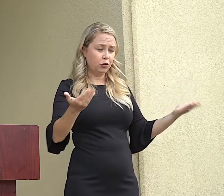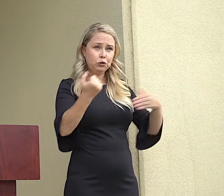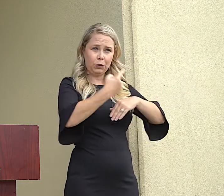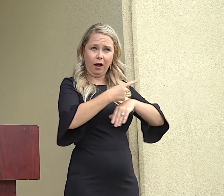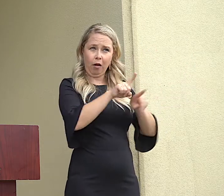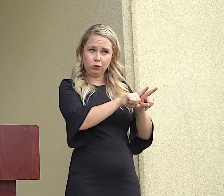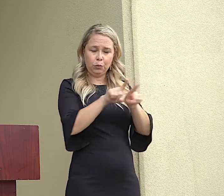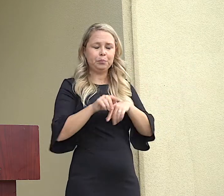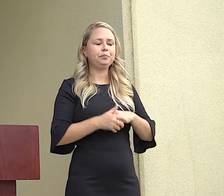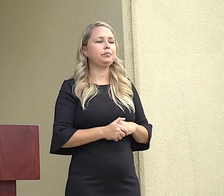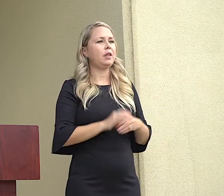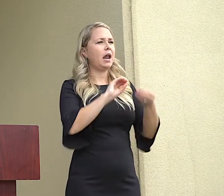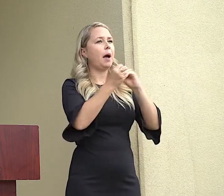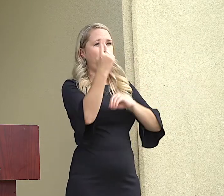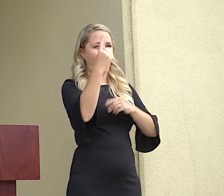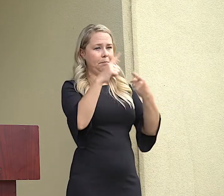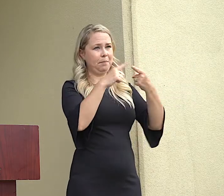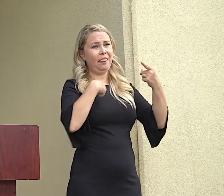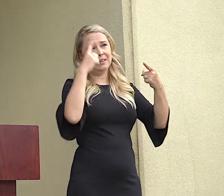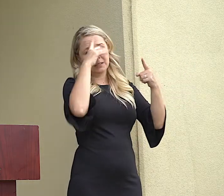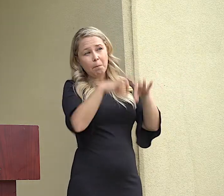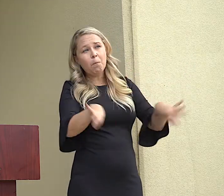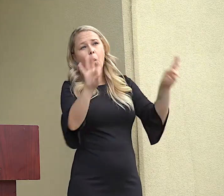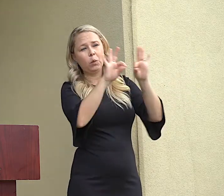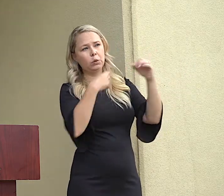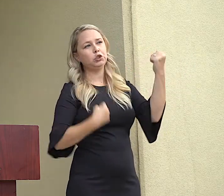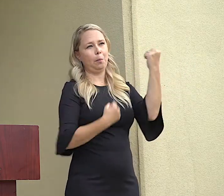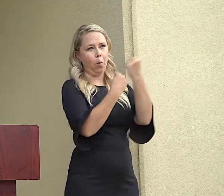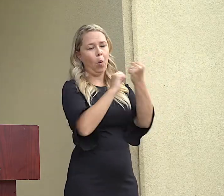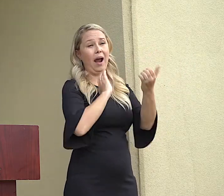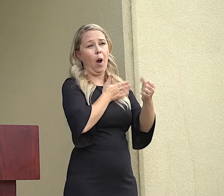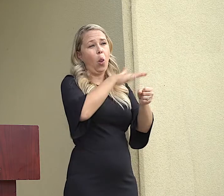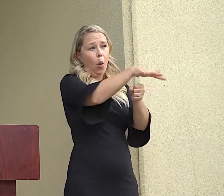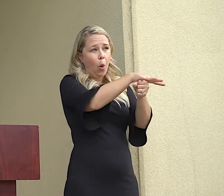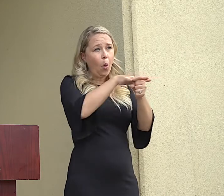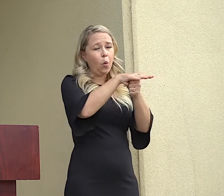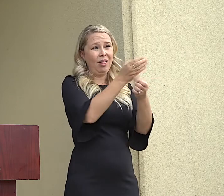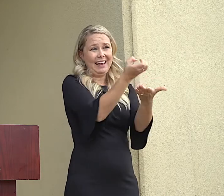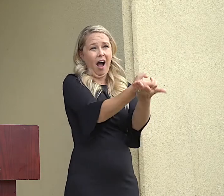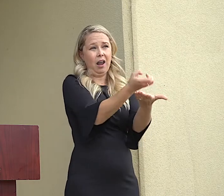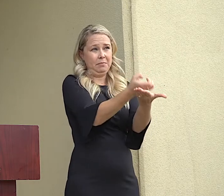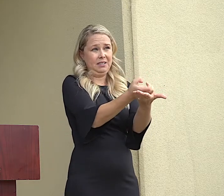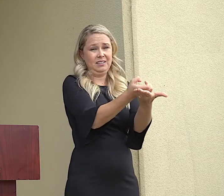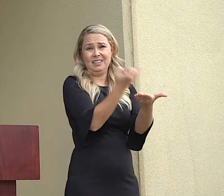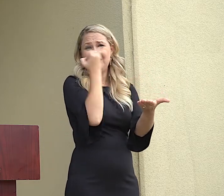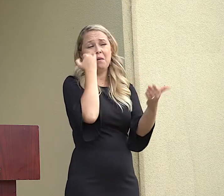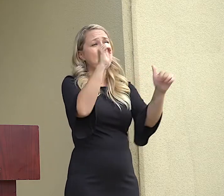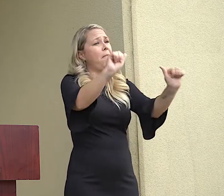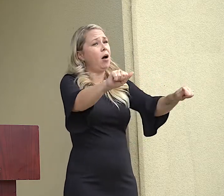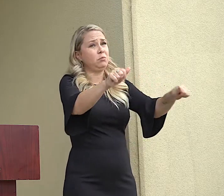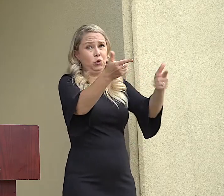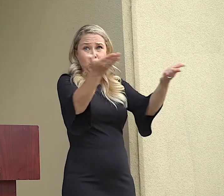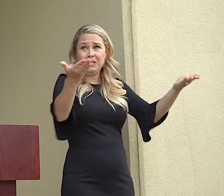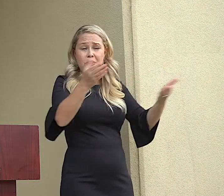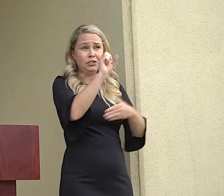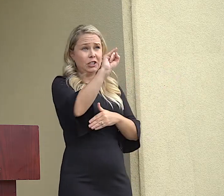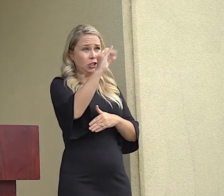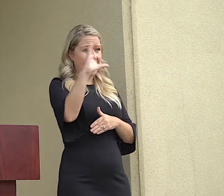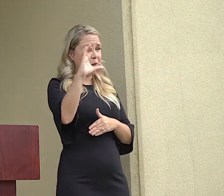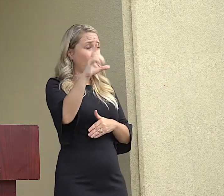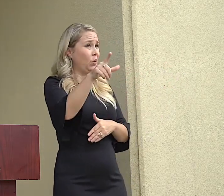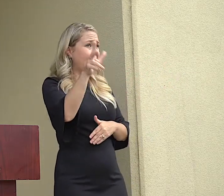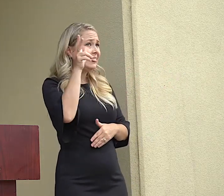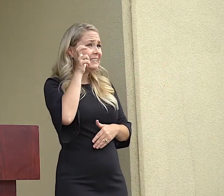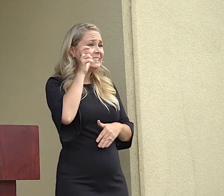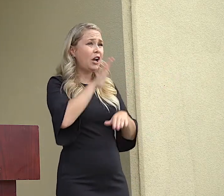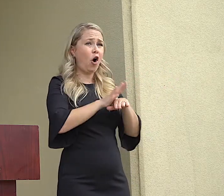well. Number one, I think it's important that we support our local economy. If at all possible, for those of you that are here in St. Johns County or those that are